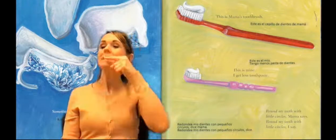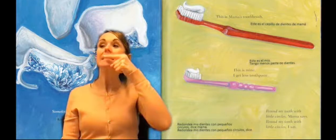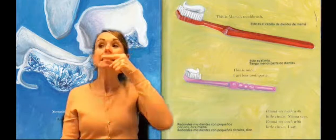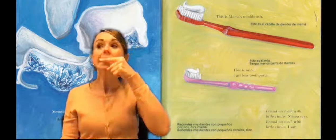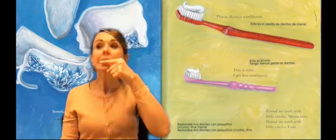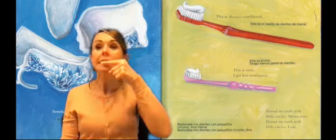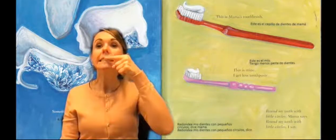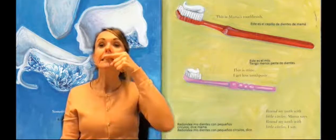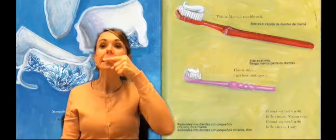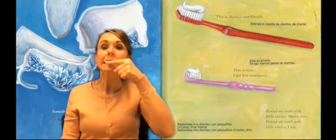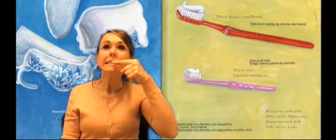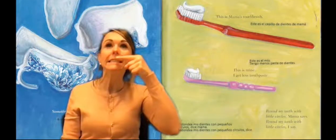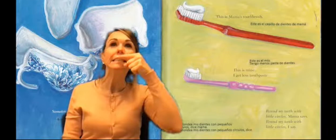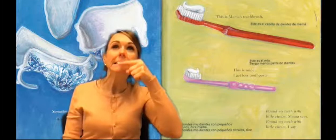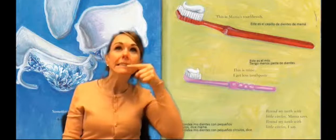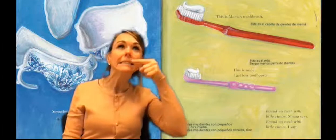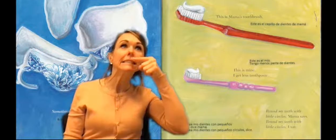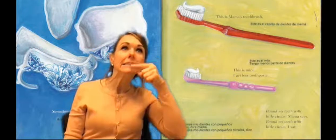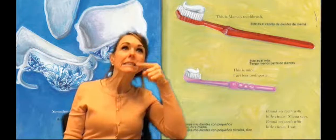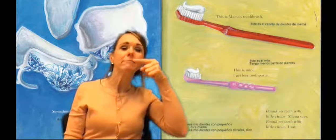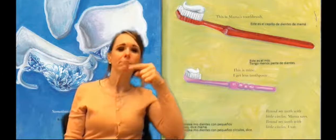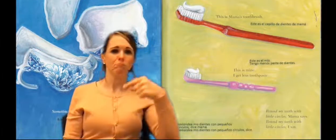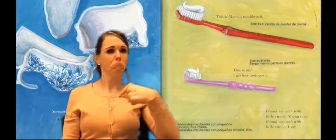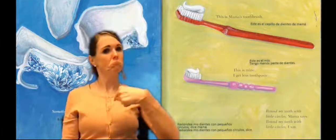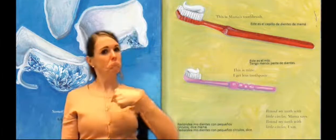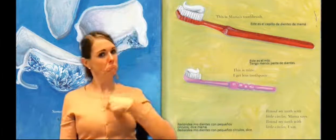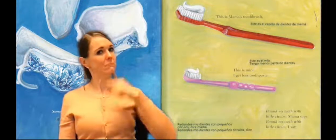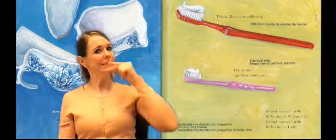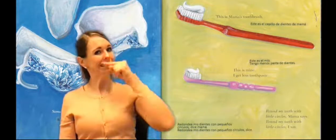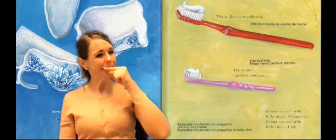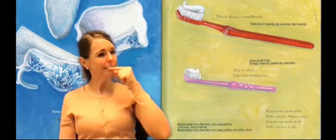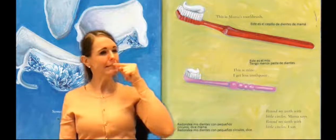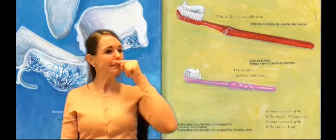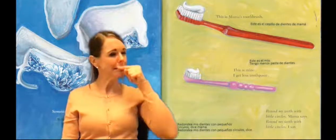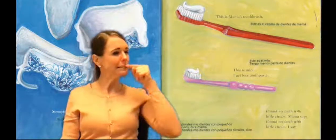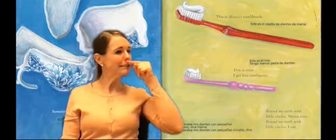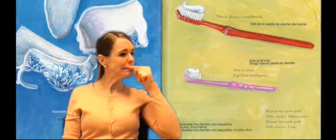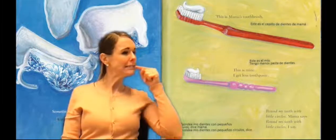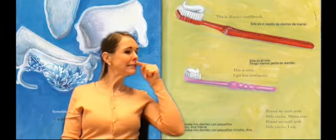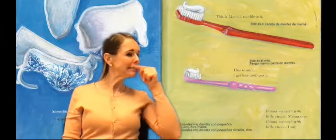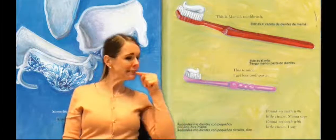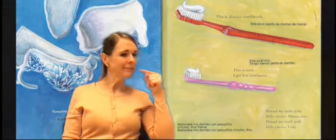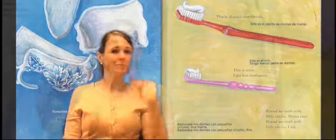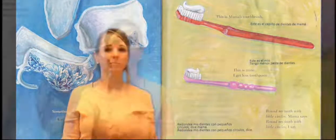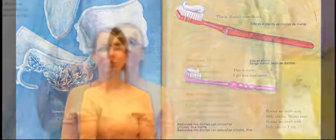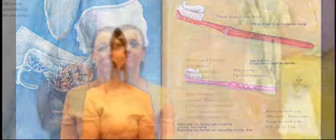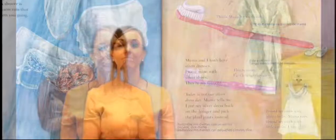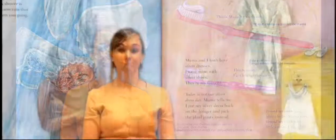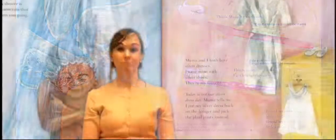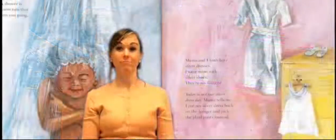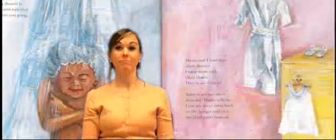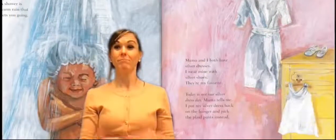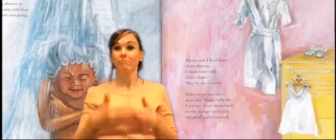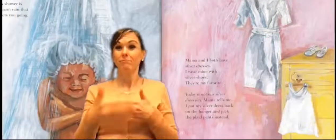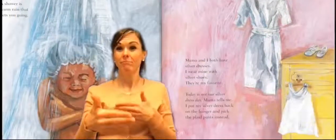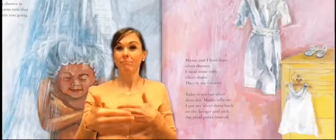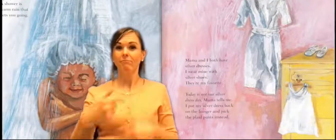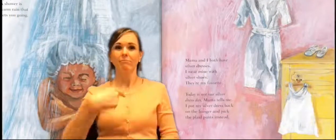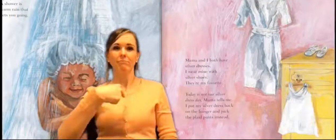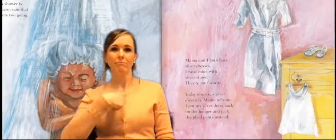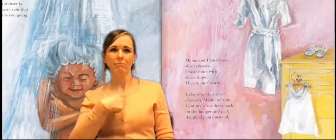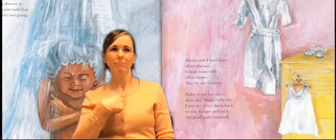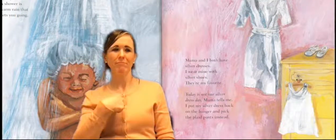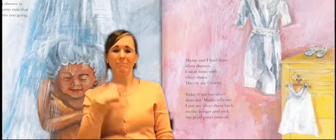Mama says, you have to brush in little circles. So I brush in little